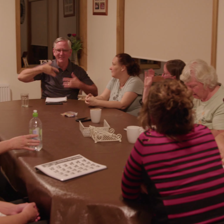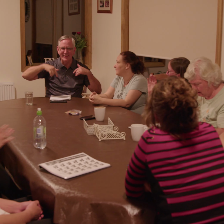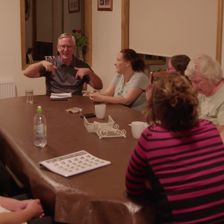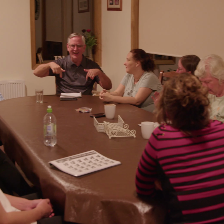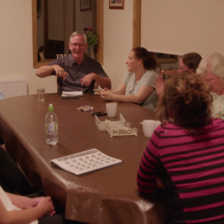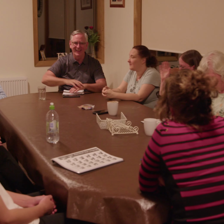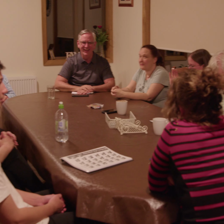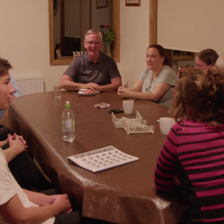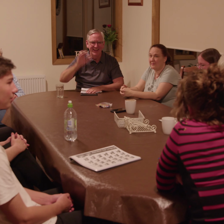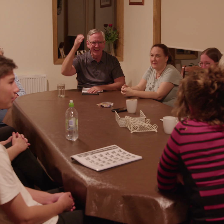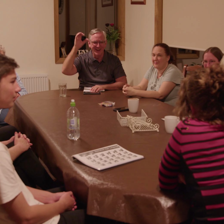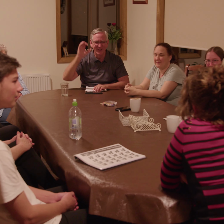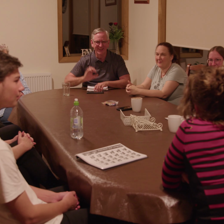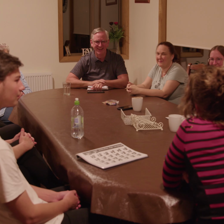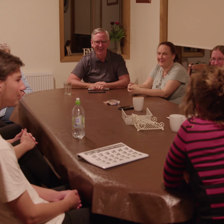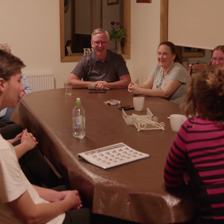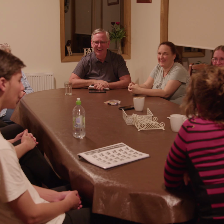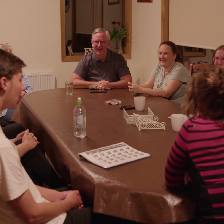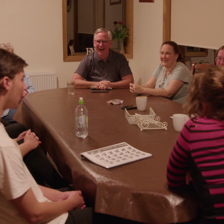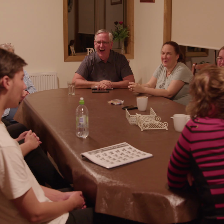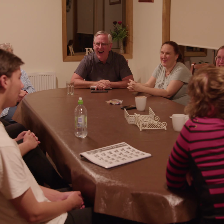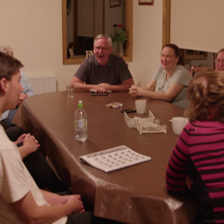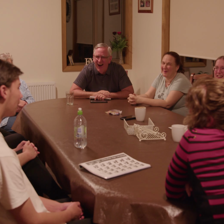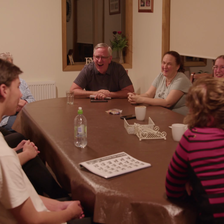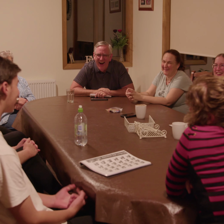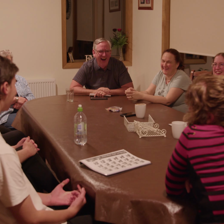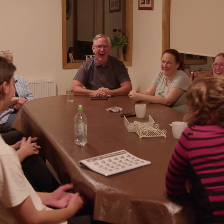What's the name of the country that you live in? No